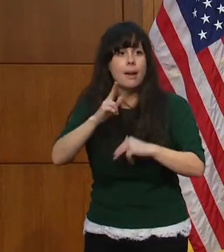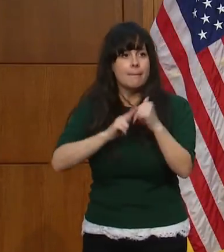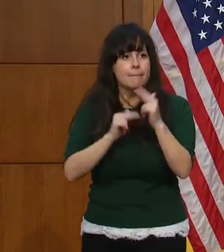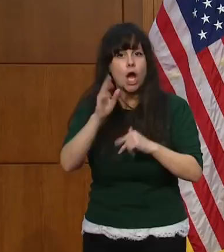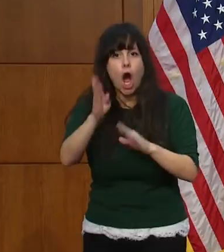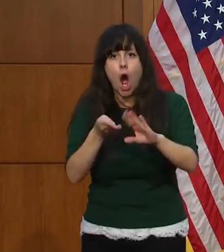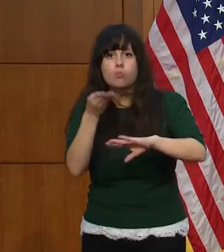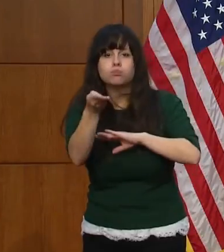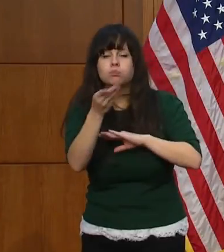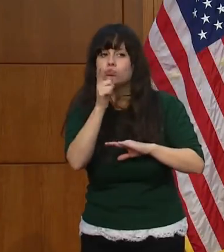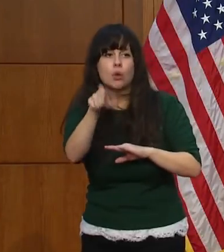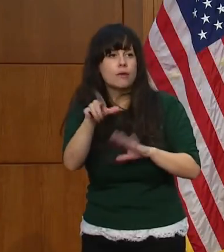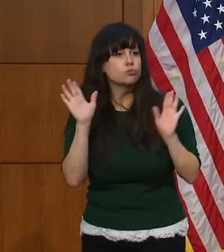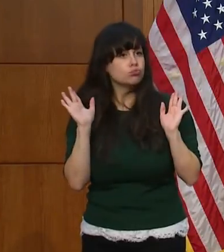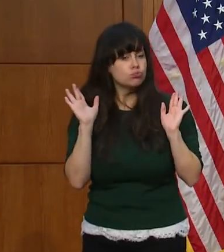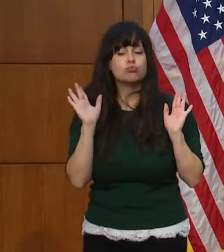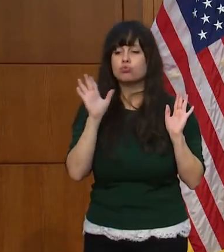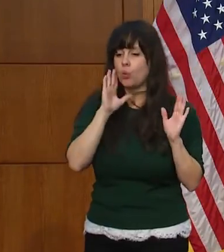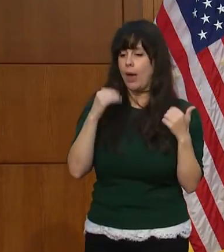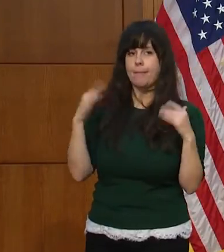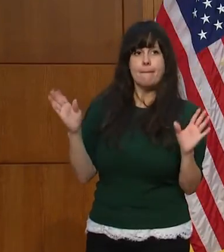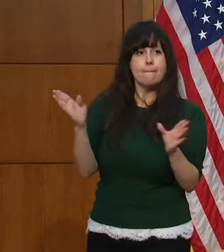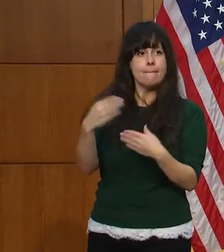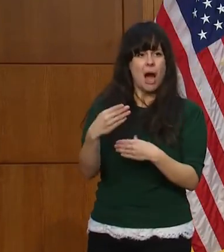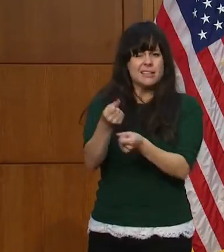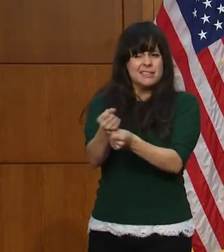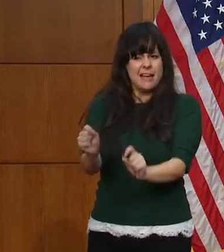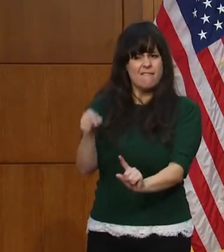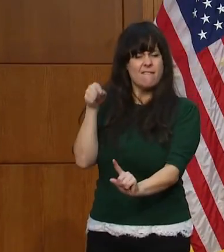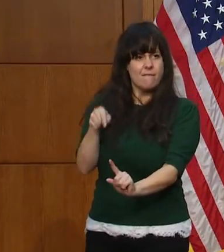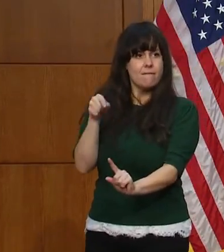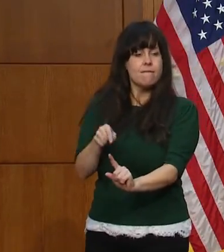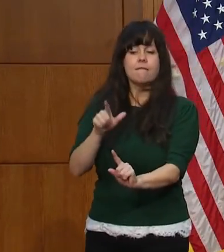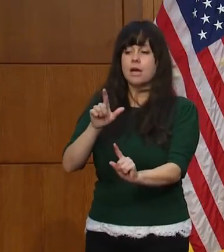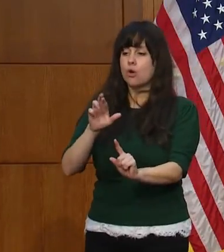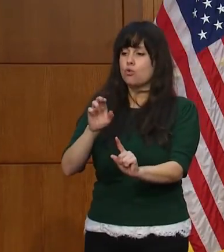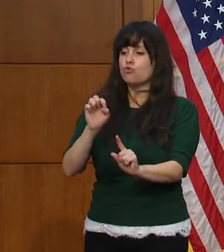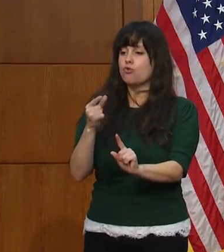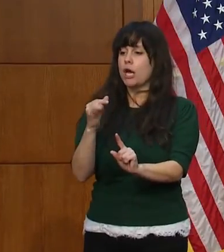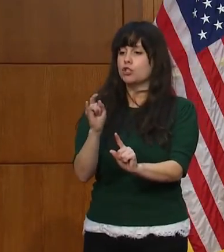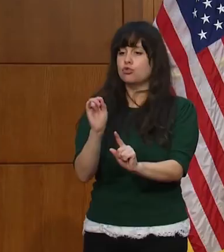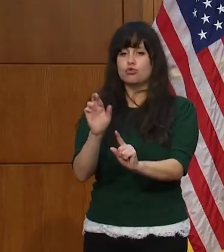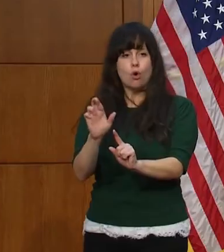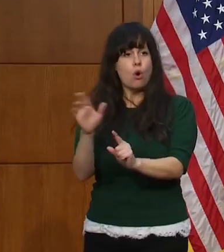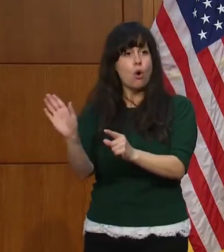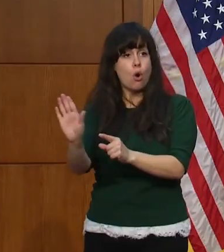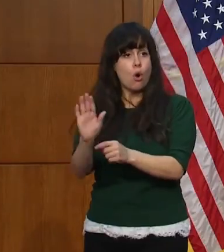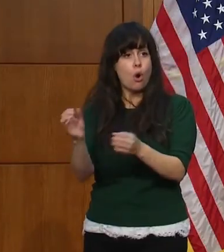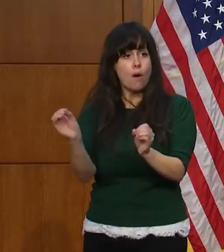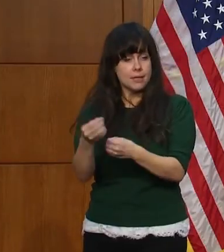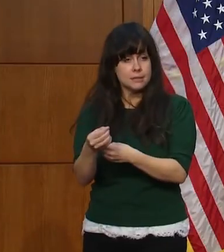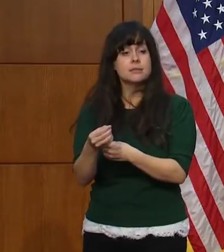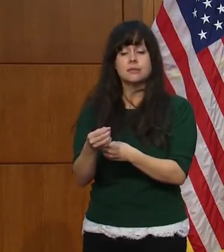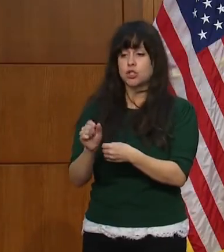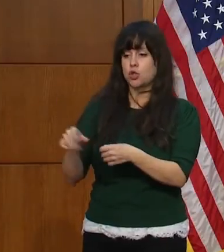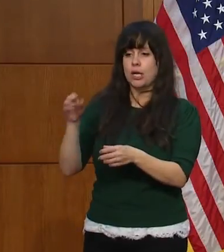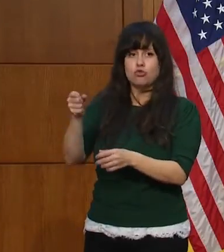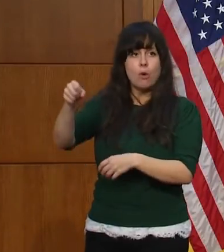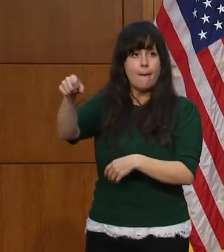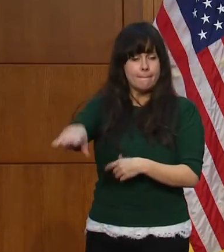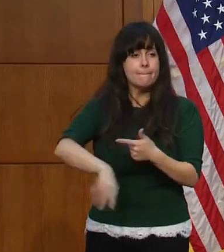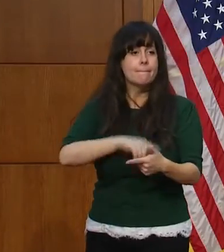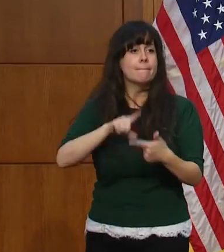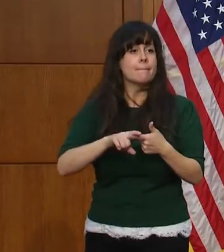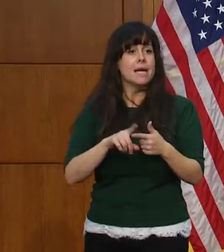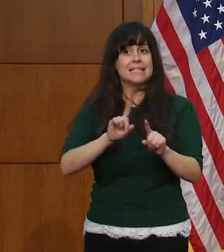drop-off locations will be located at registrar's offices, all satellite voting locations, and at polling places